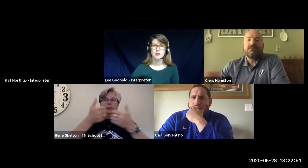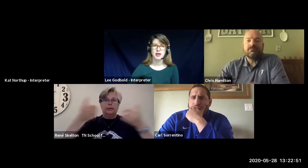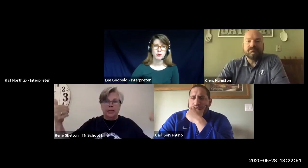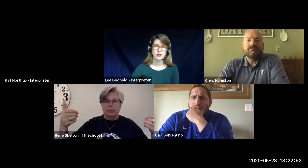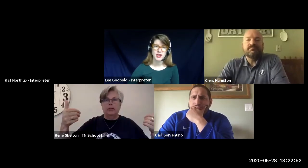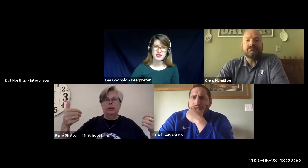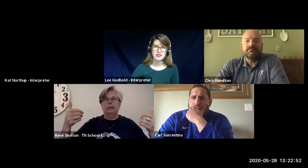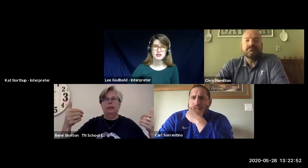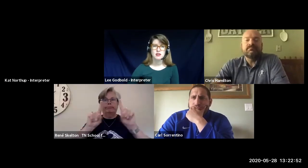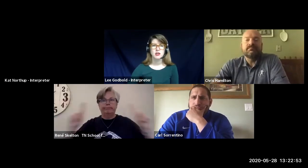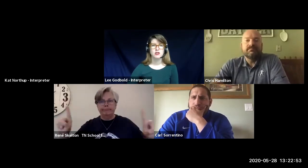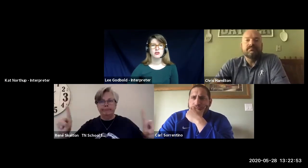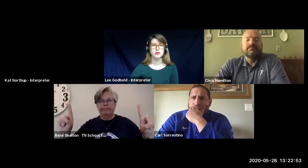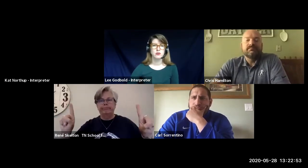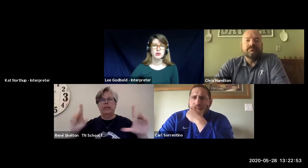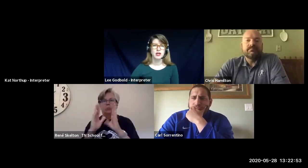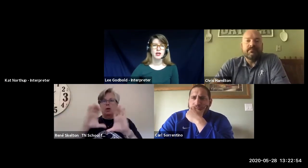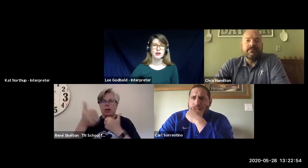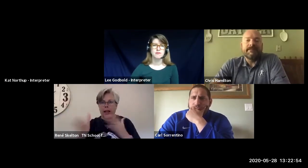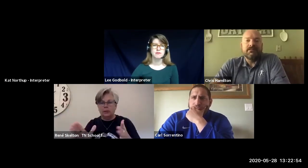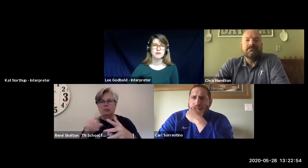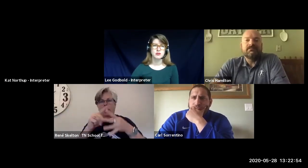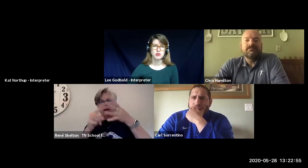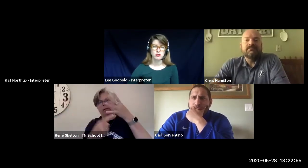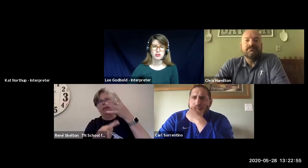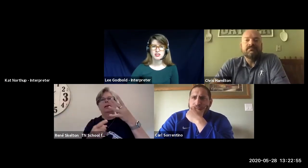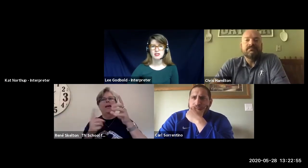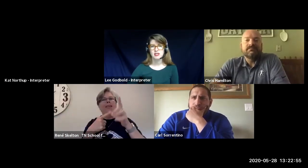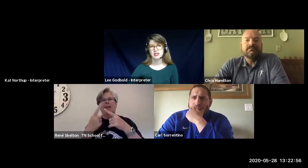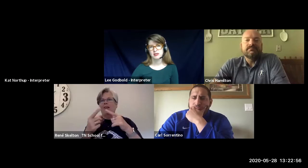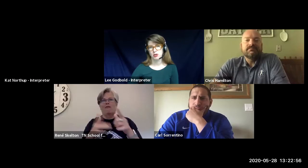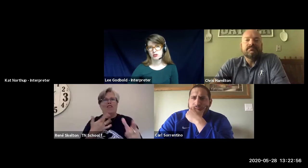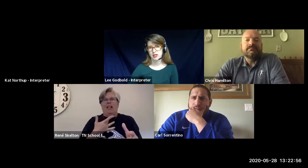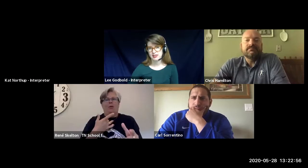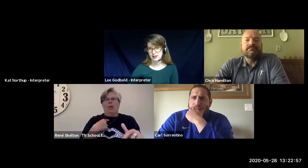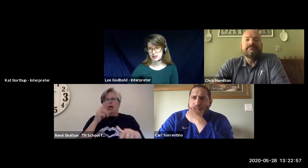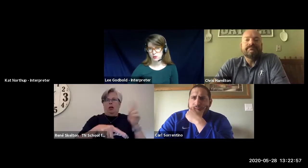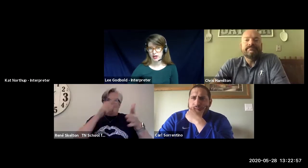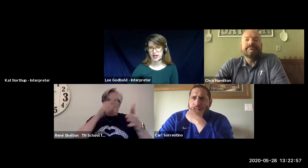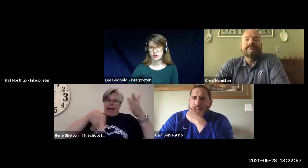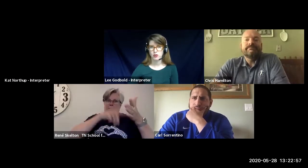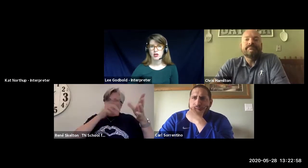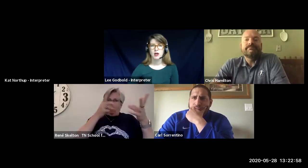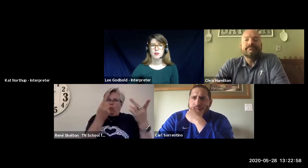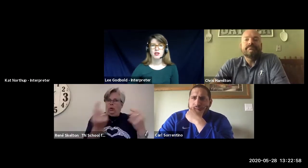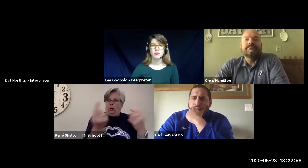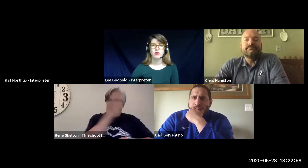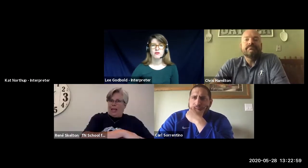back with masks, to do social distancing, smaller class sizes, and what have you. But we